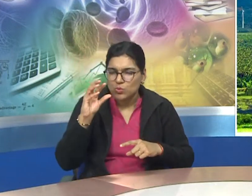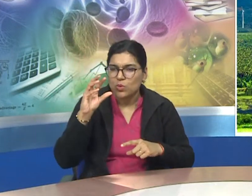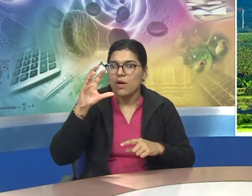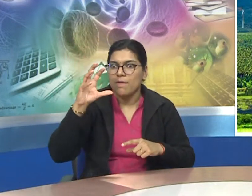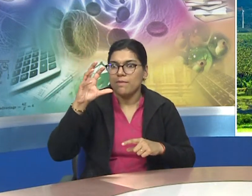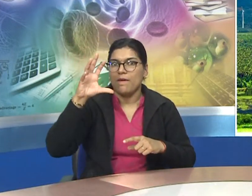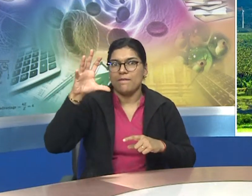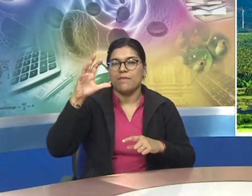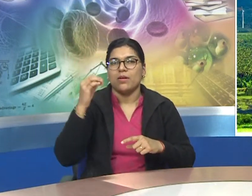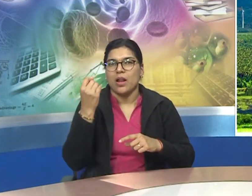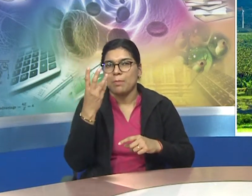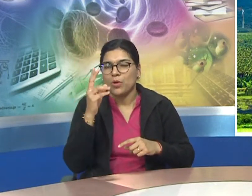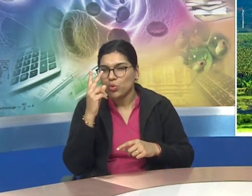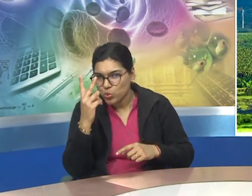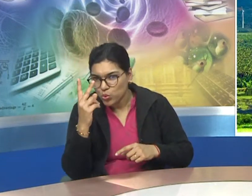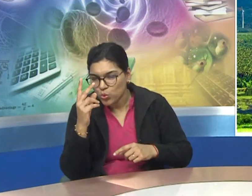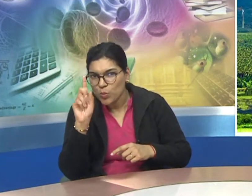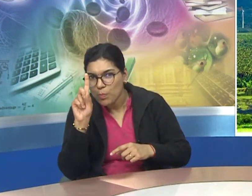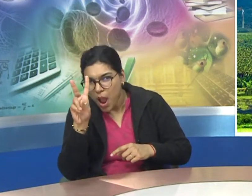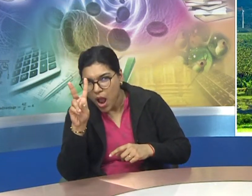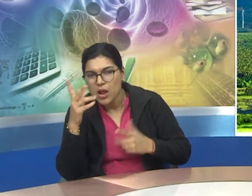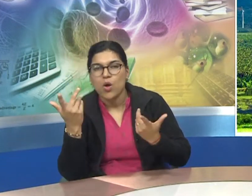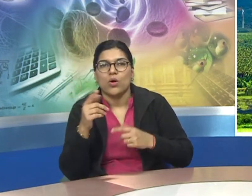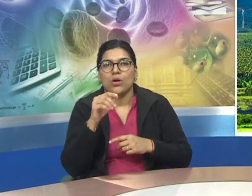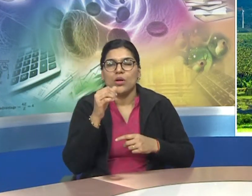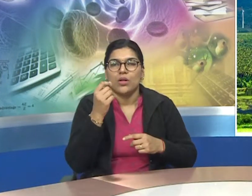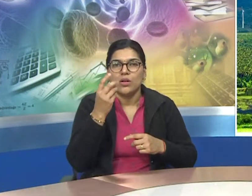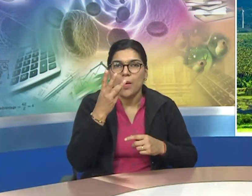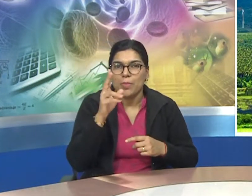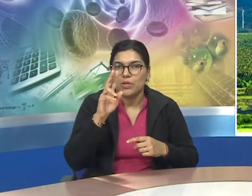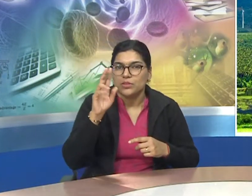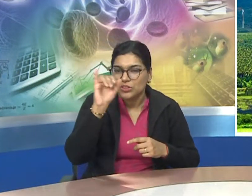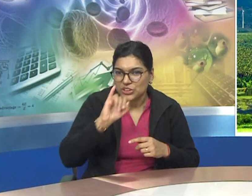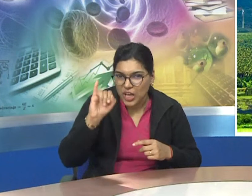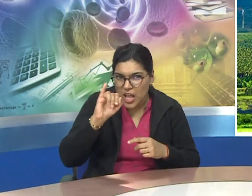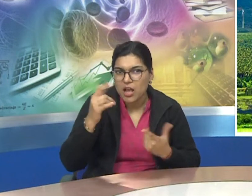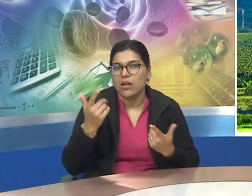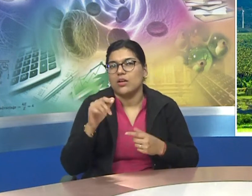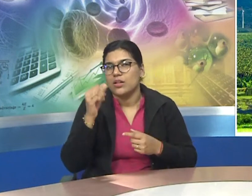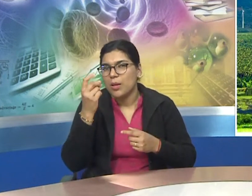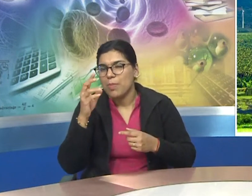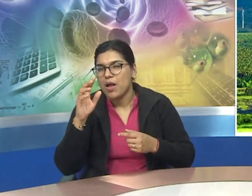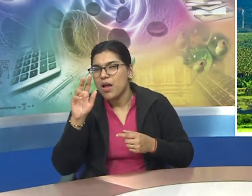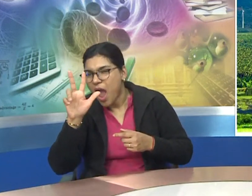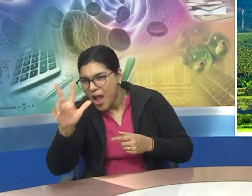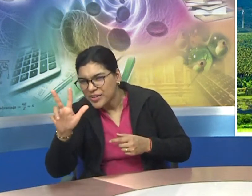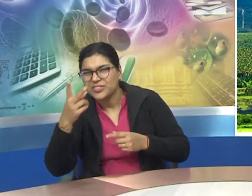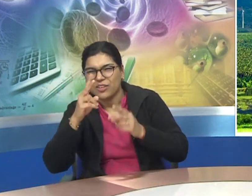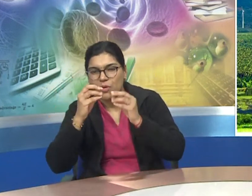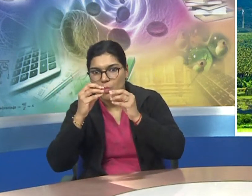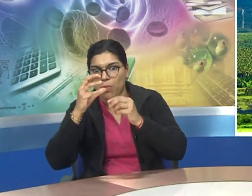of installed capacity from wind energy comes from Tamil